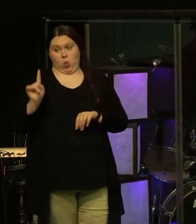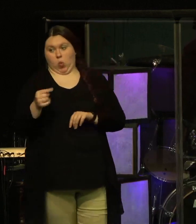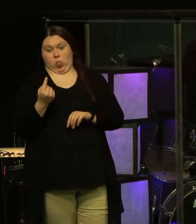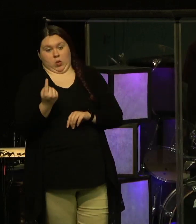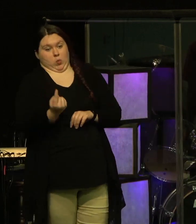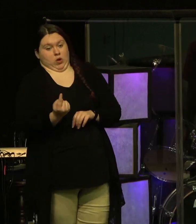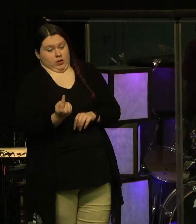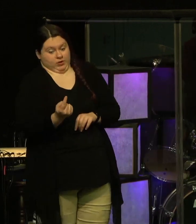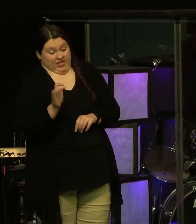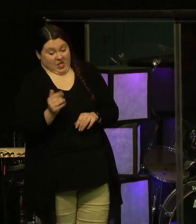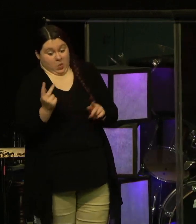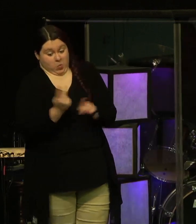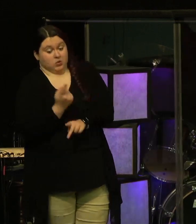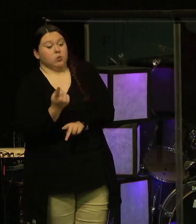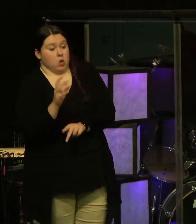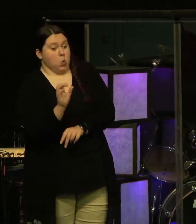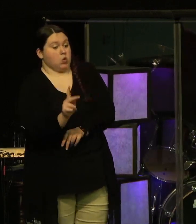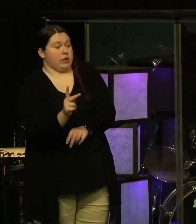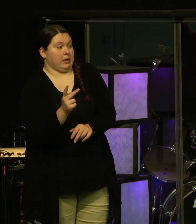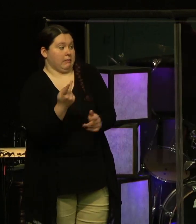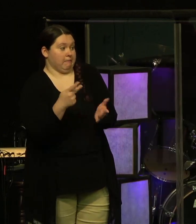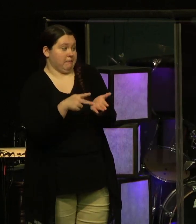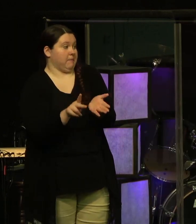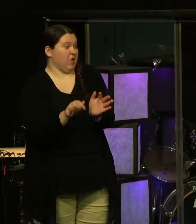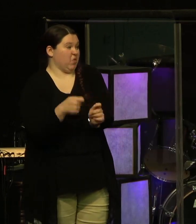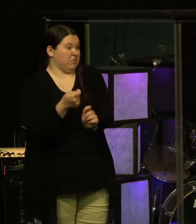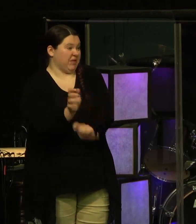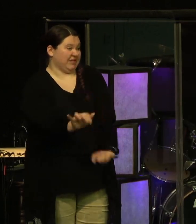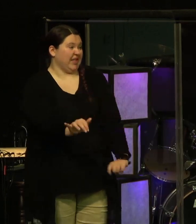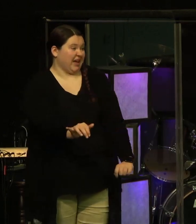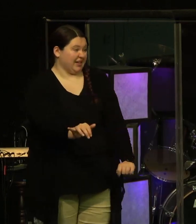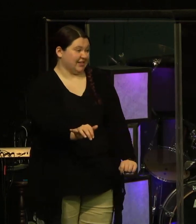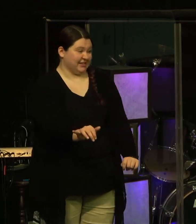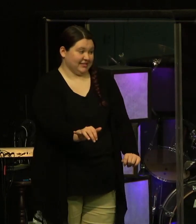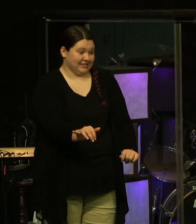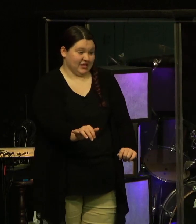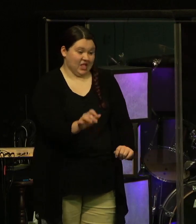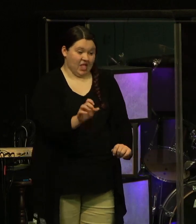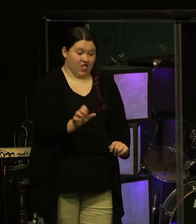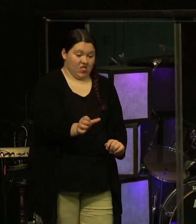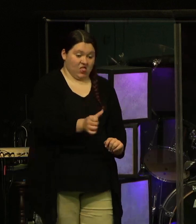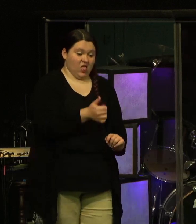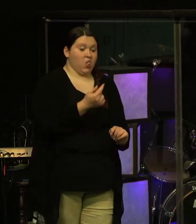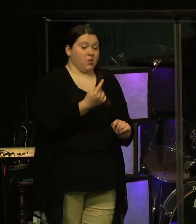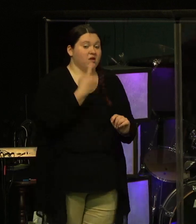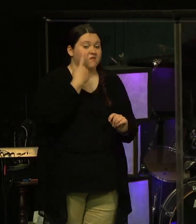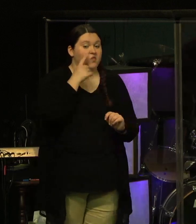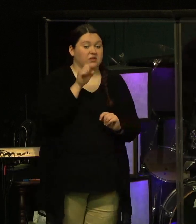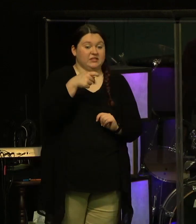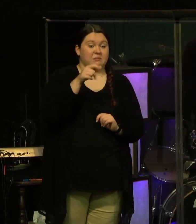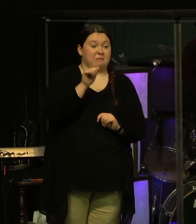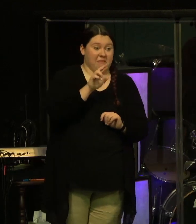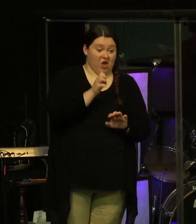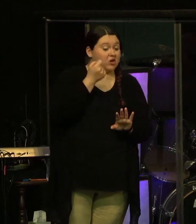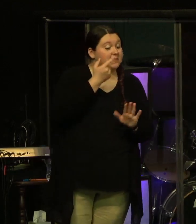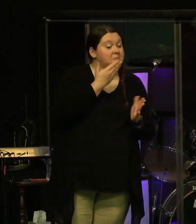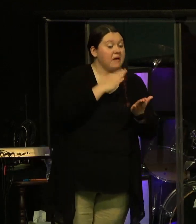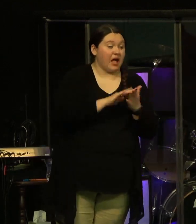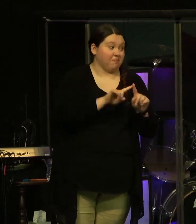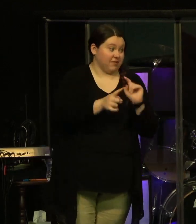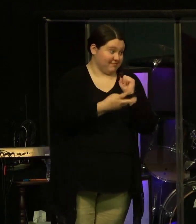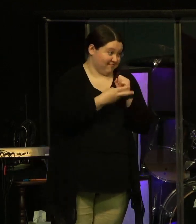The one that's the worst, you know? Yeah, and keep that other one for a spare, yeah. So